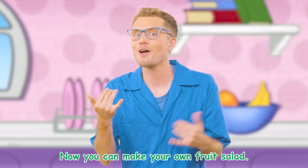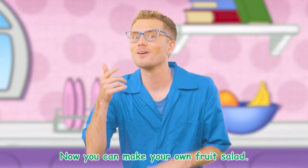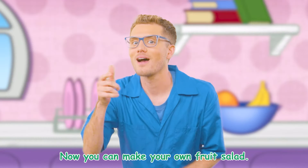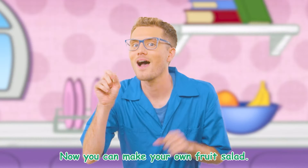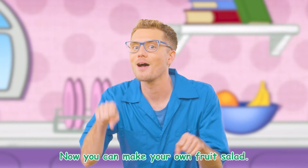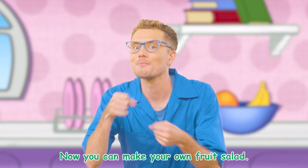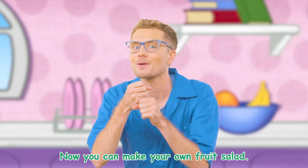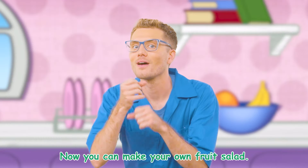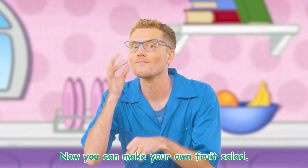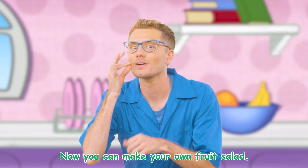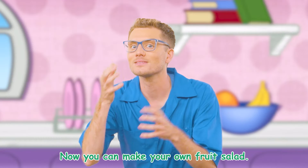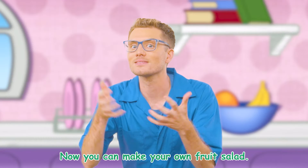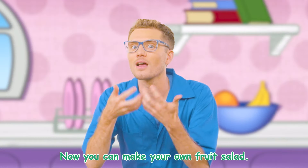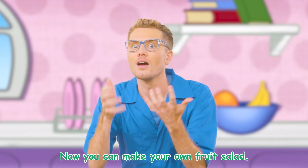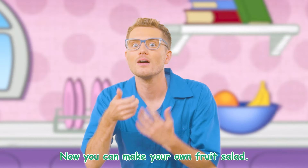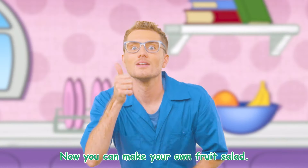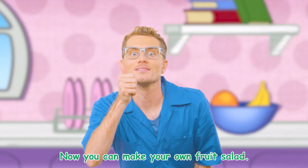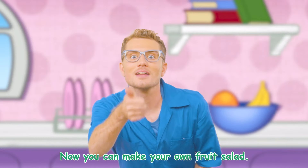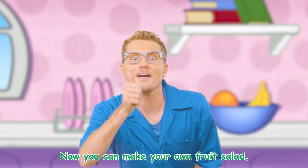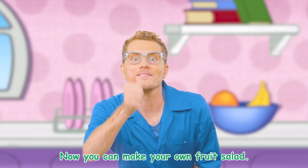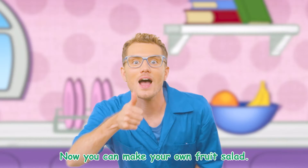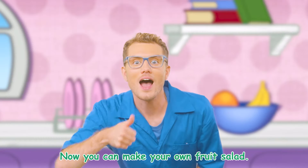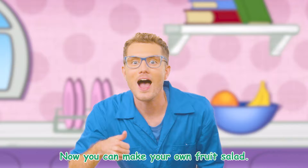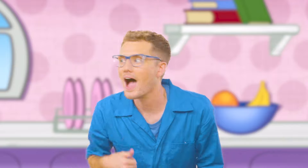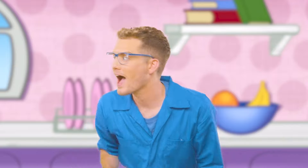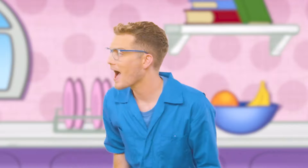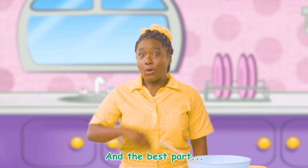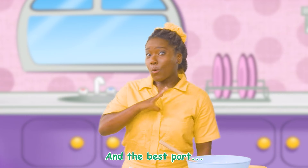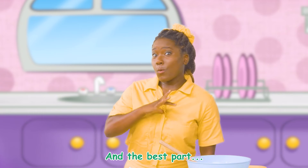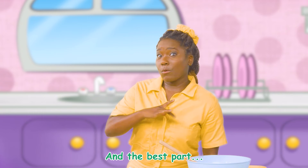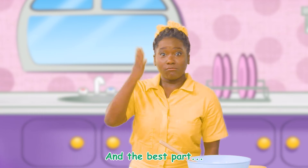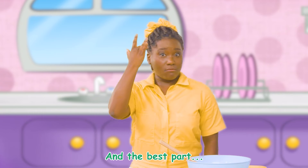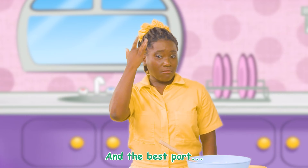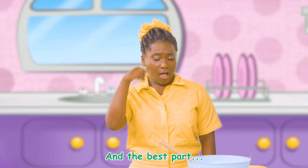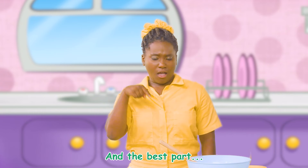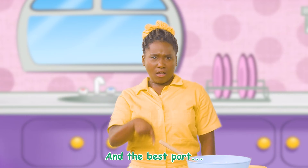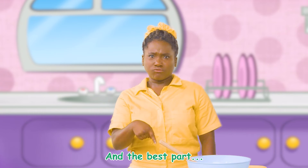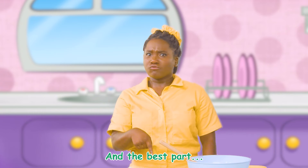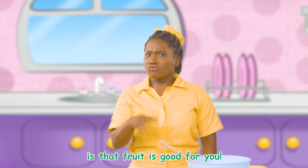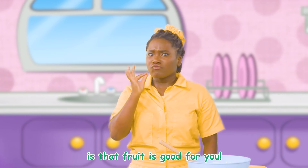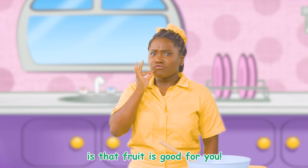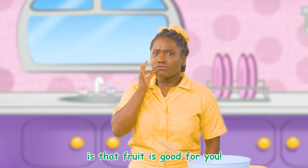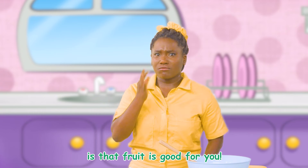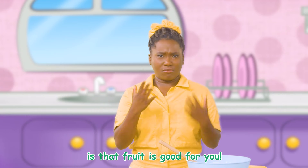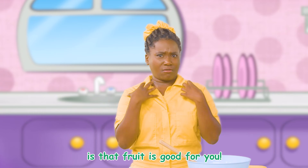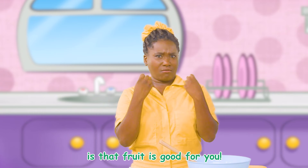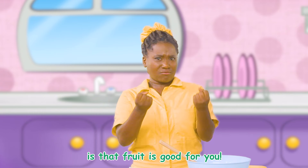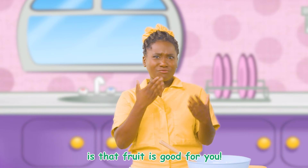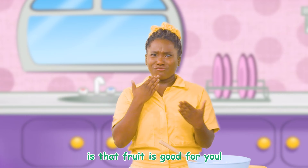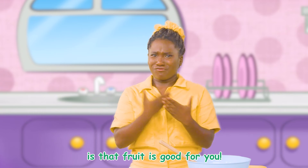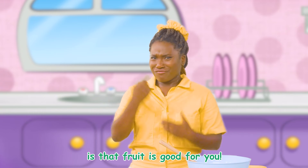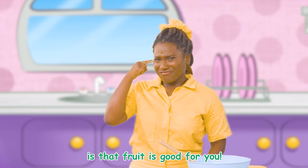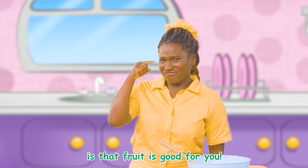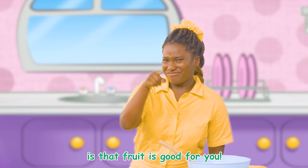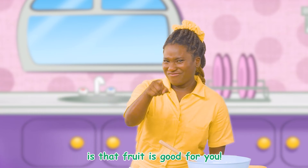Now you can make your own fruit salad! And the best part is that fruit is good for